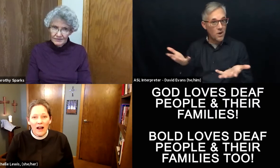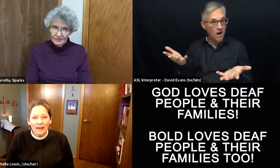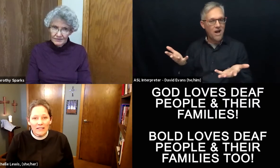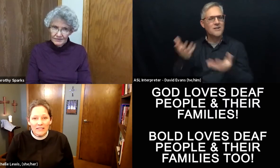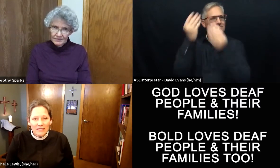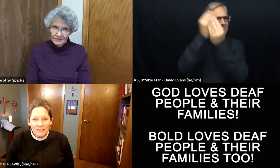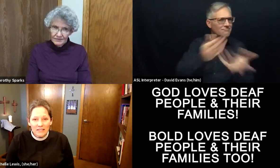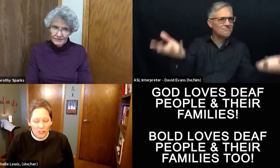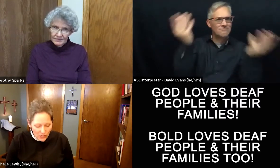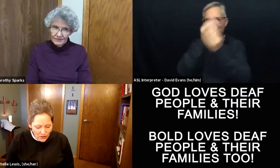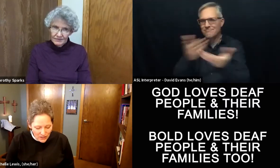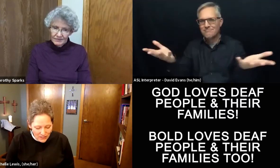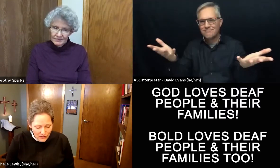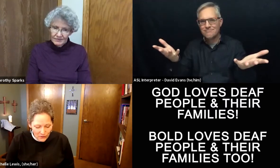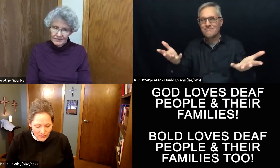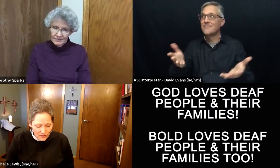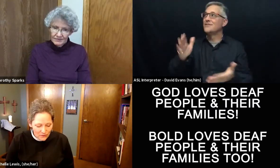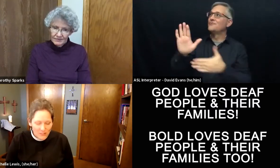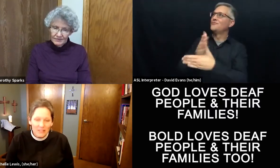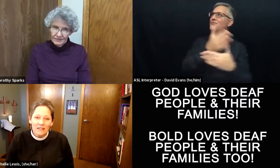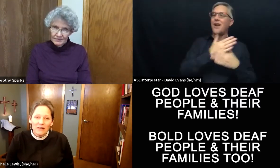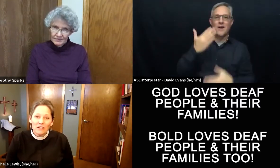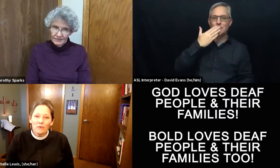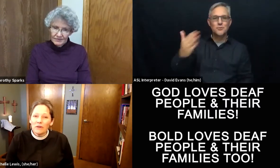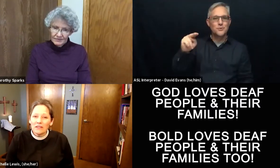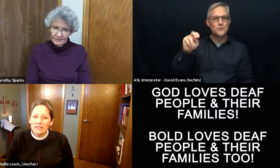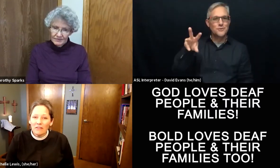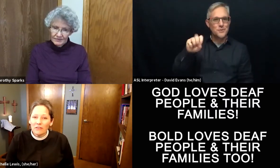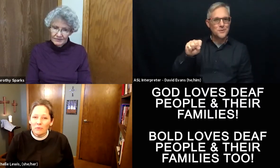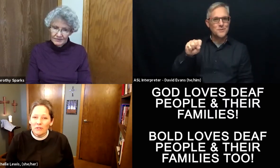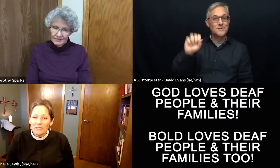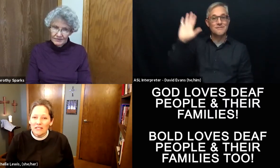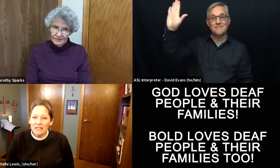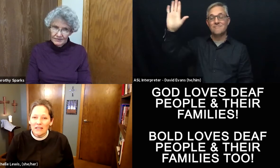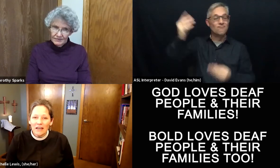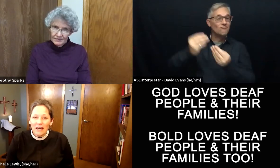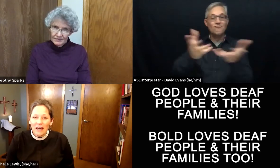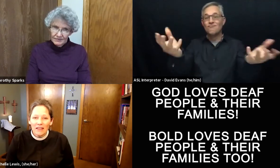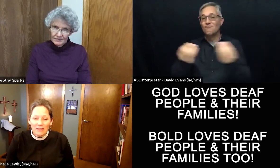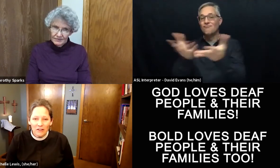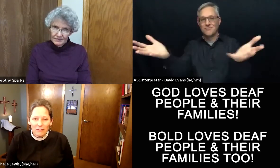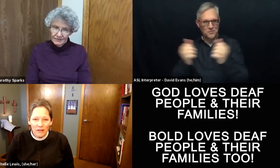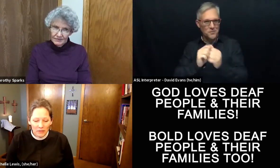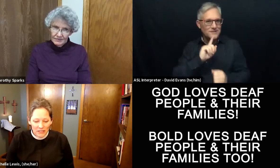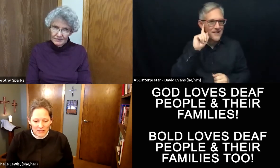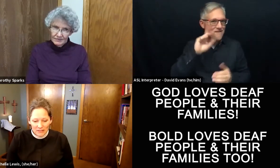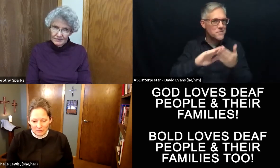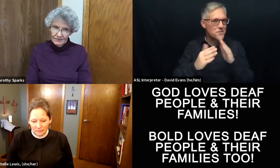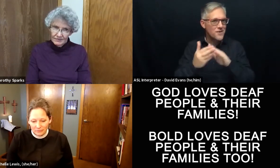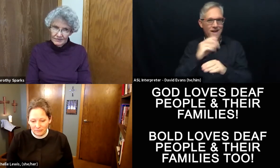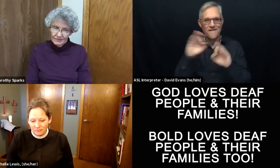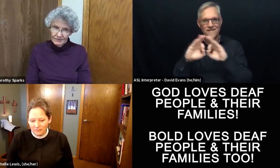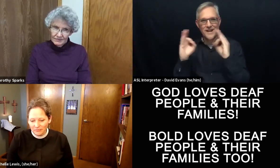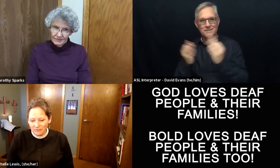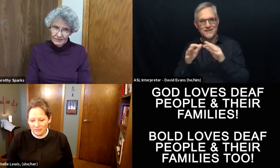And God asks us to share this good news with the deaf community and their families.